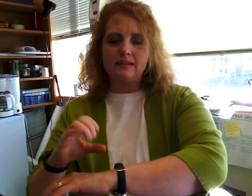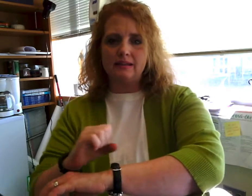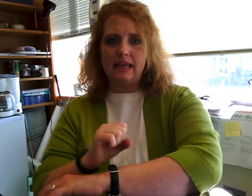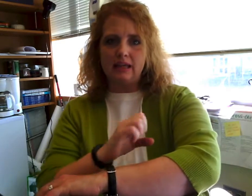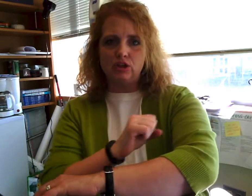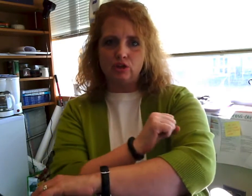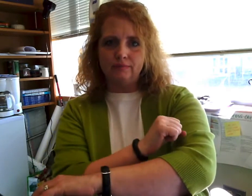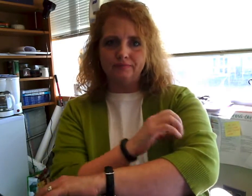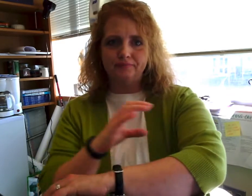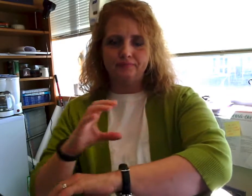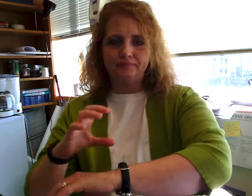S, cancer.